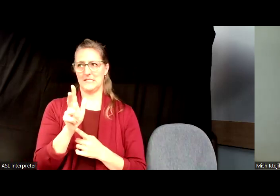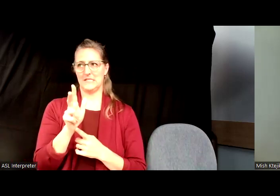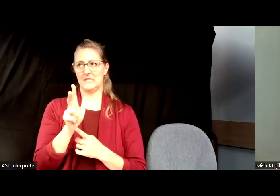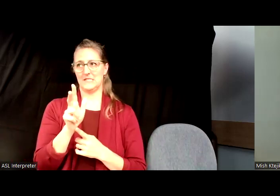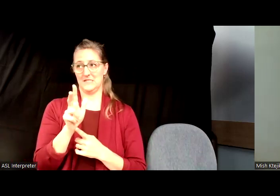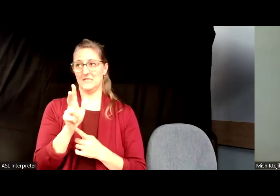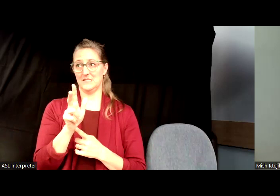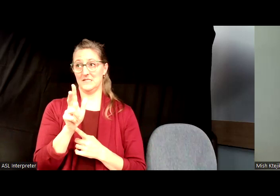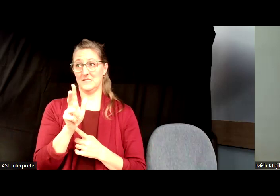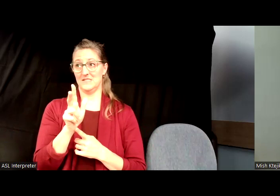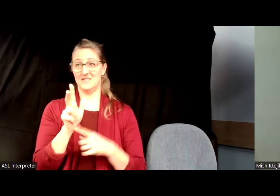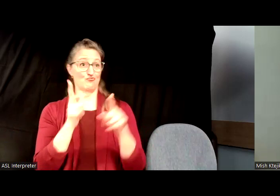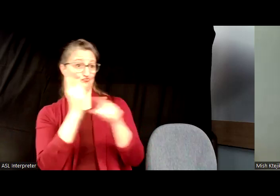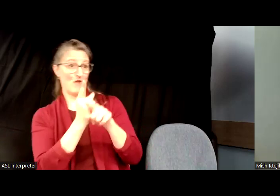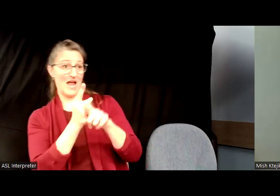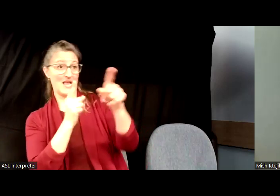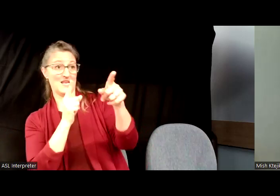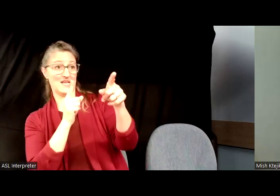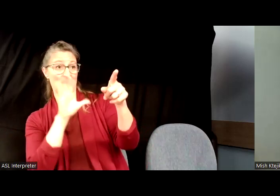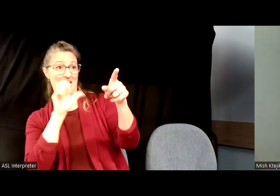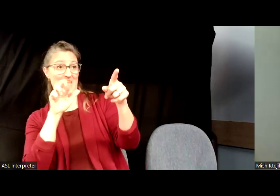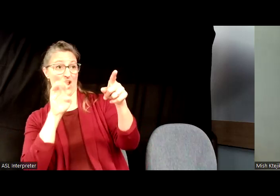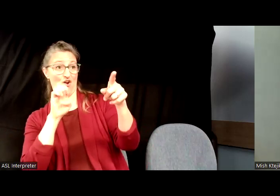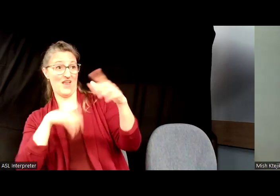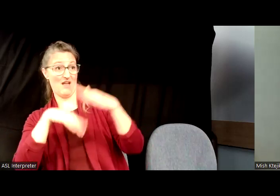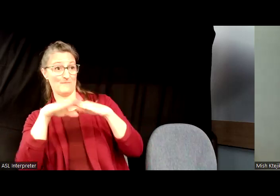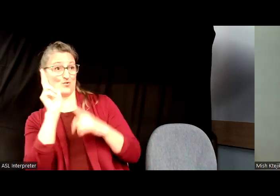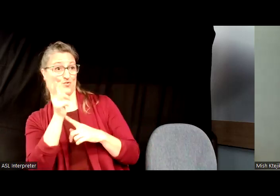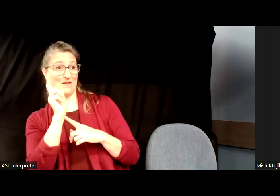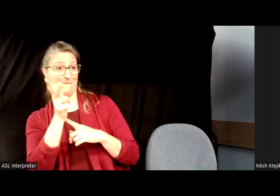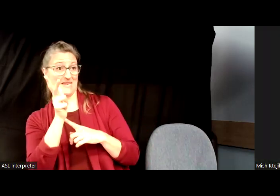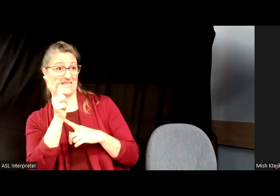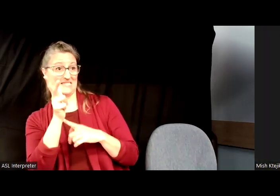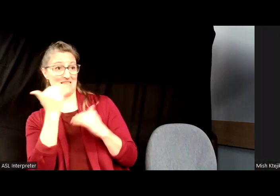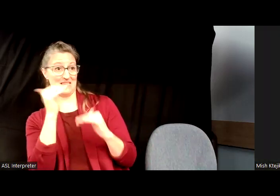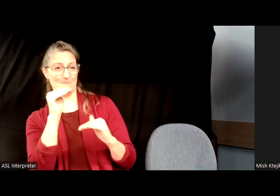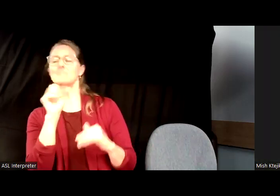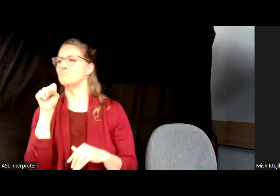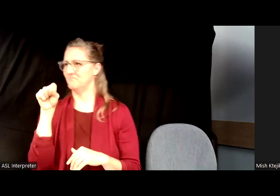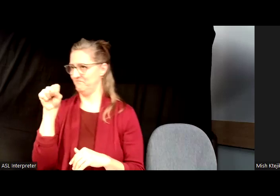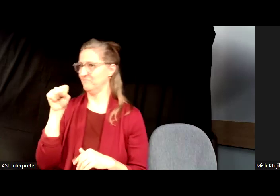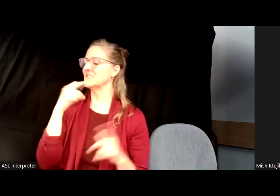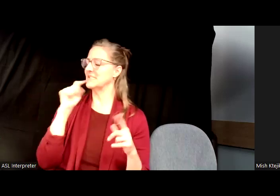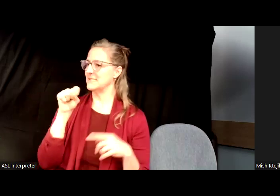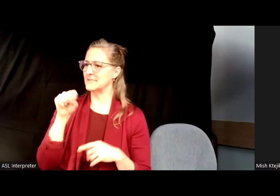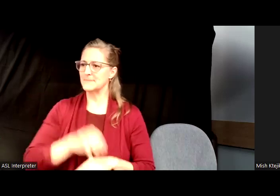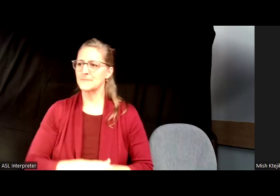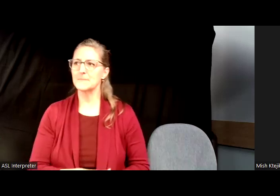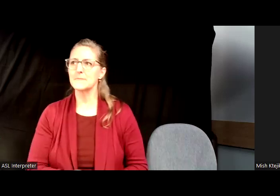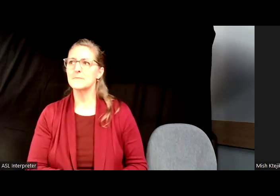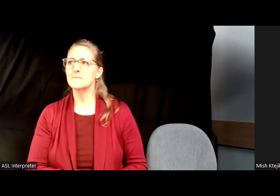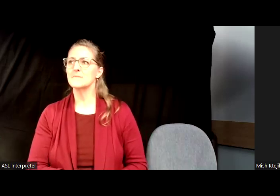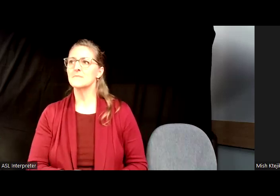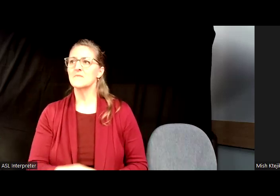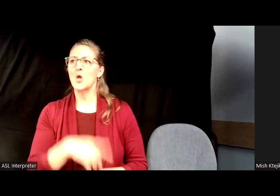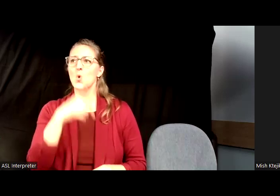only. Is that right, Carrie? If I remember from last time, we have a 3-minute limit. All right,